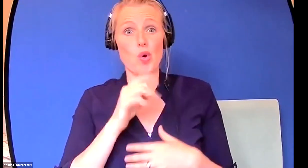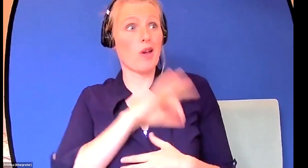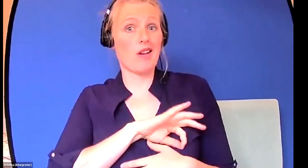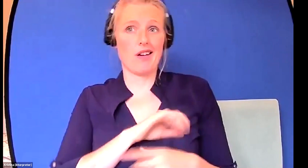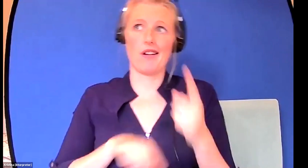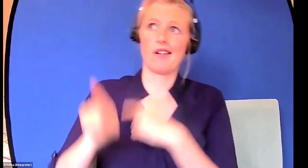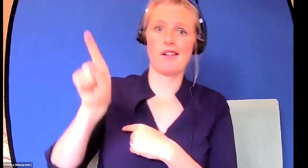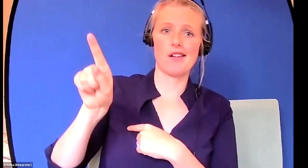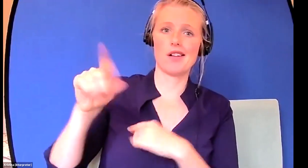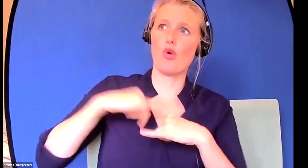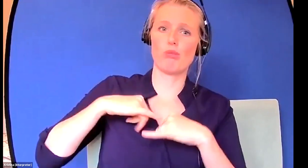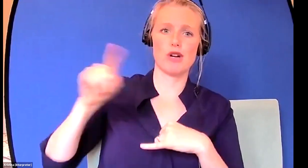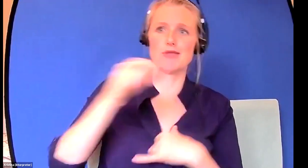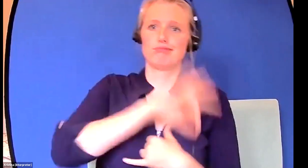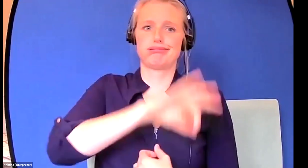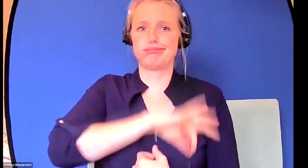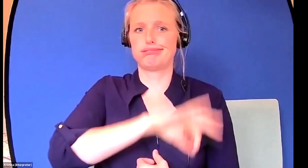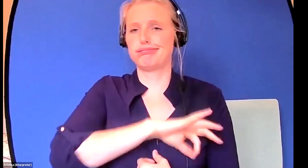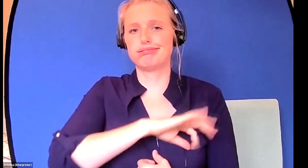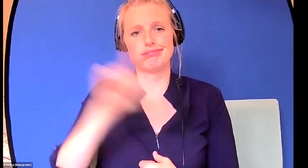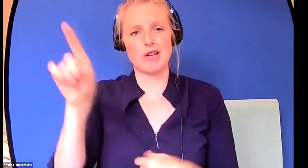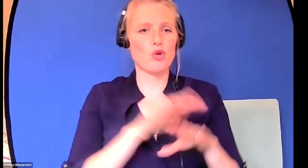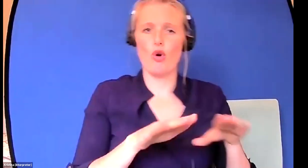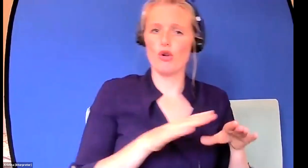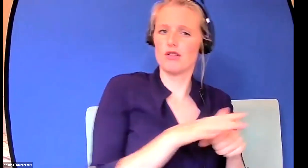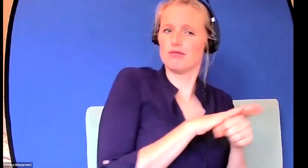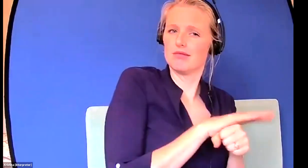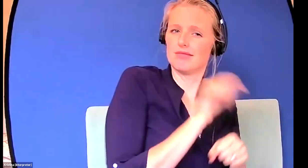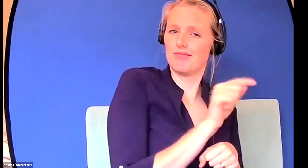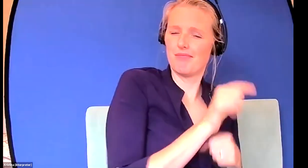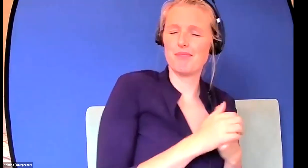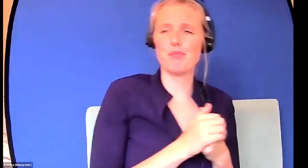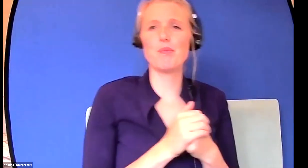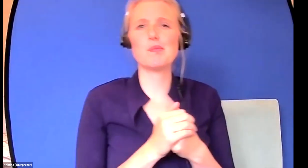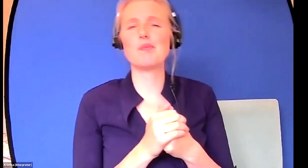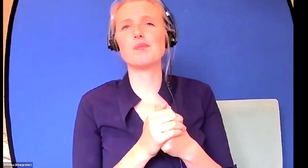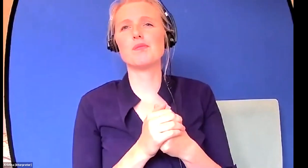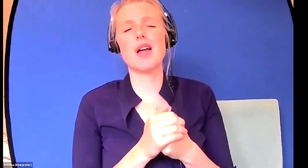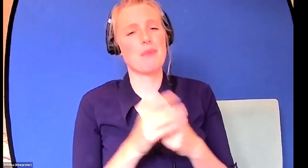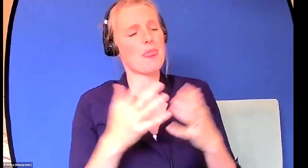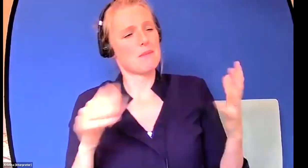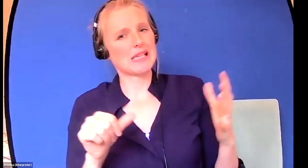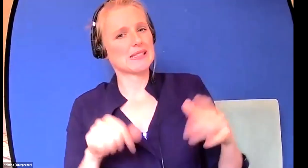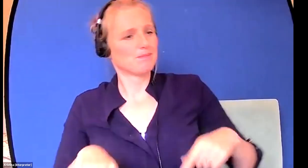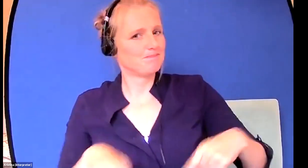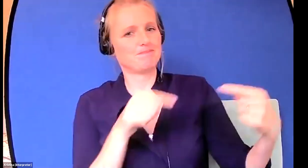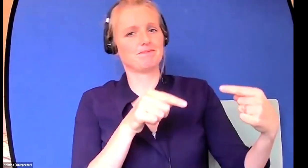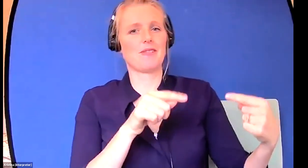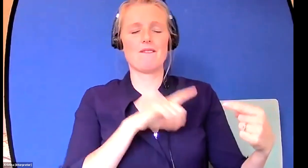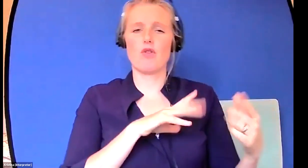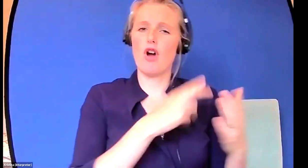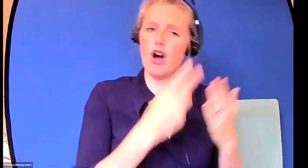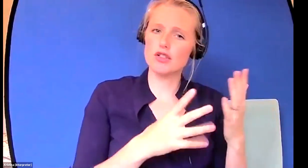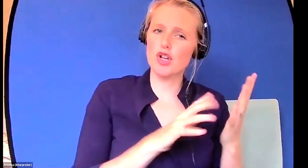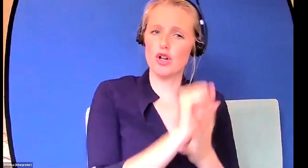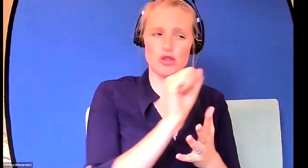incumbent corporations. But I think the most damning indictment against the creative industries, and arts and culture especially,